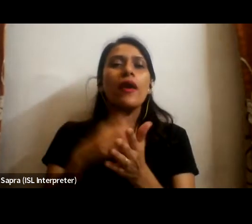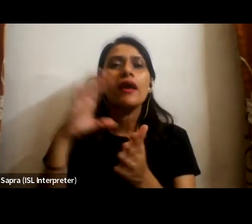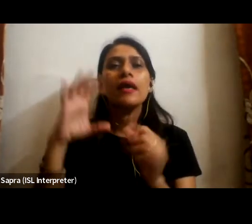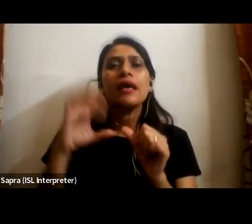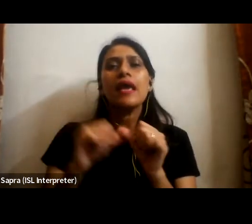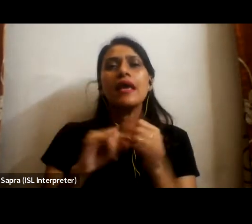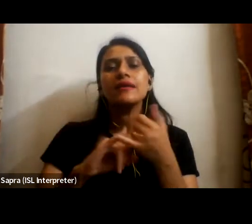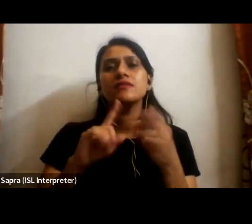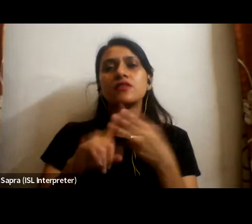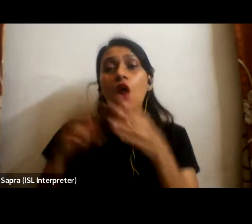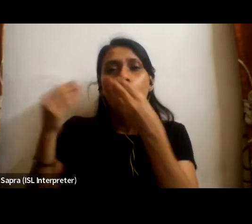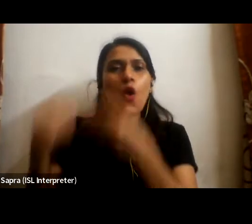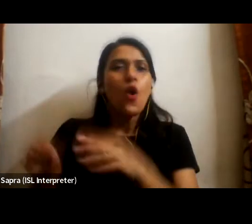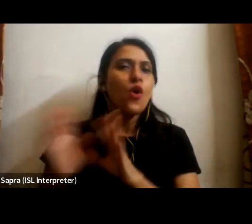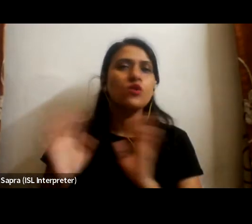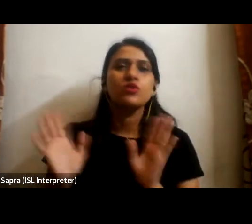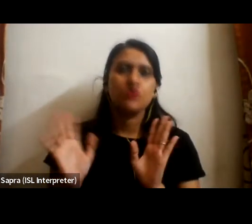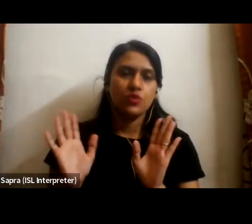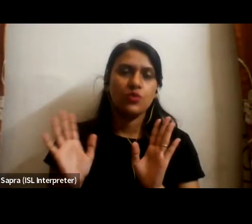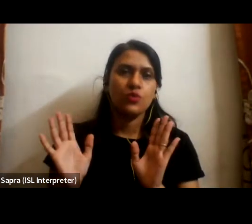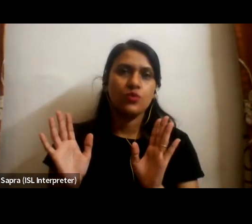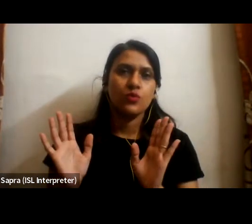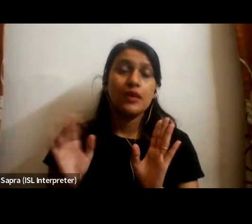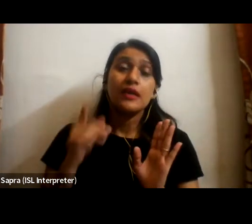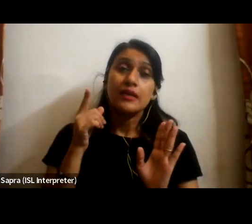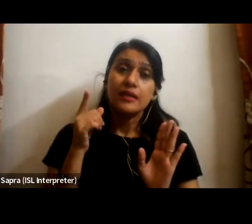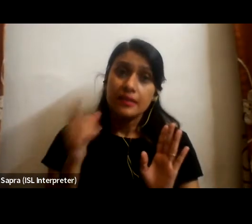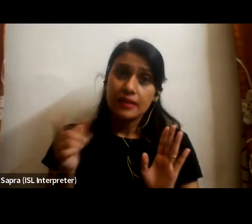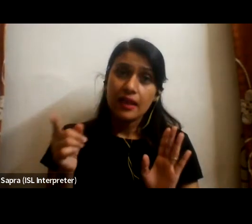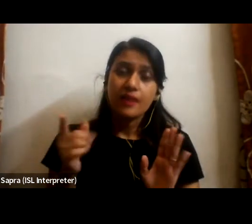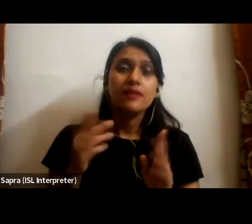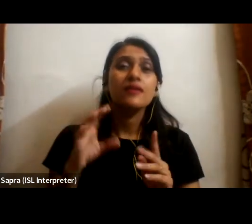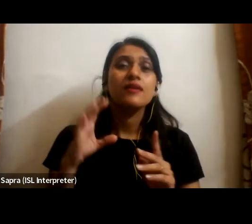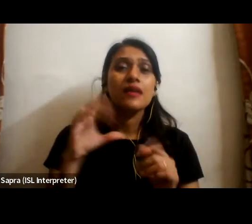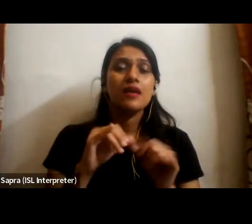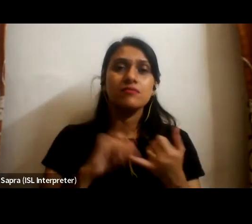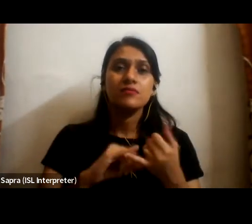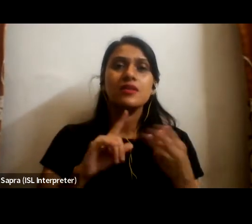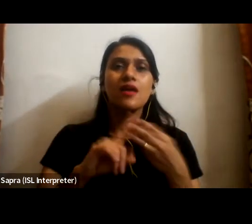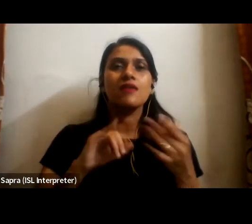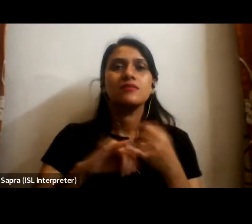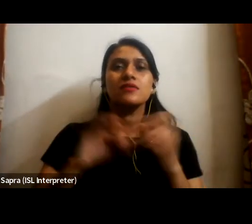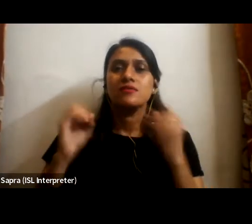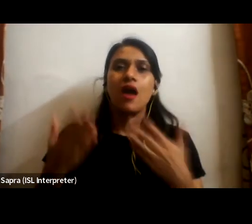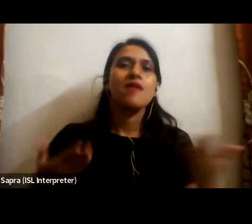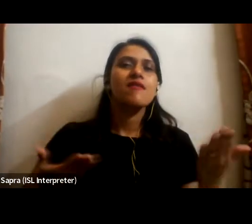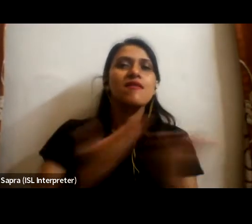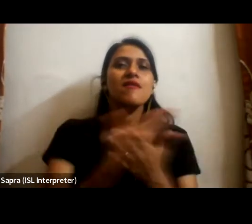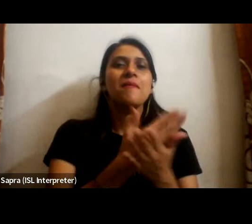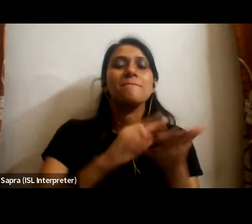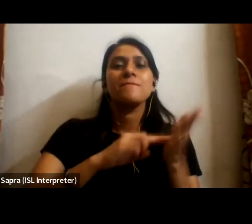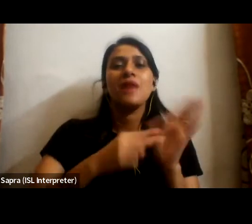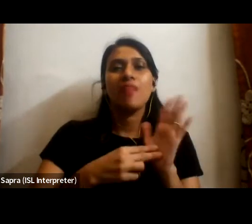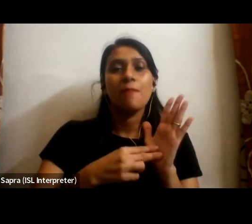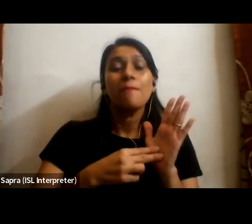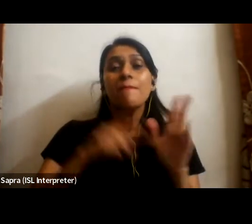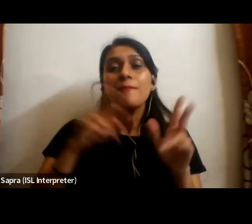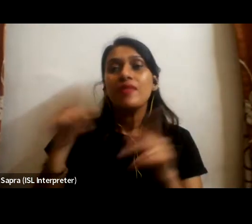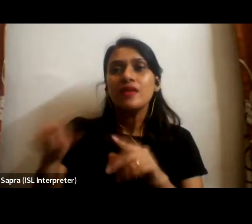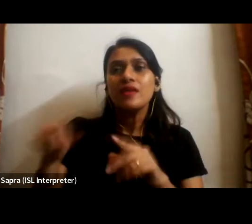lose they don't win as much. So in that sense, in terms of giving access to the Supreme Court, they remain the people's court.